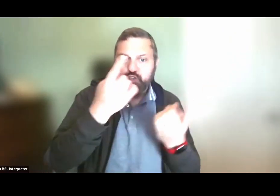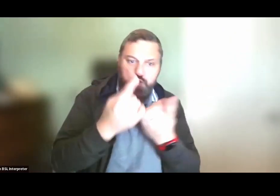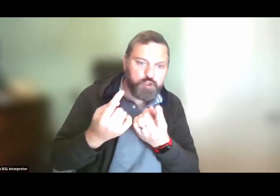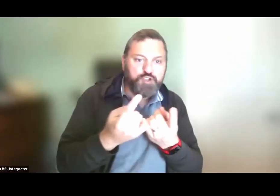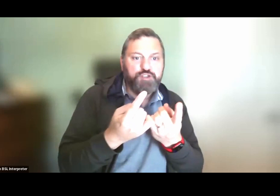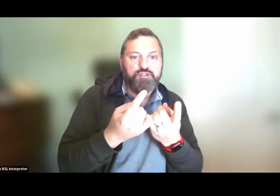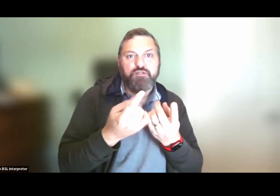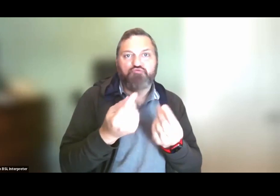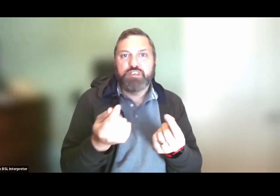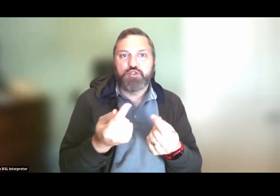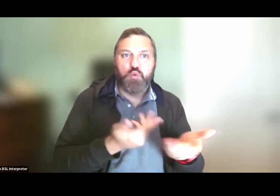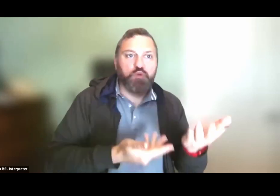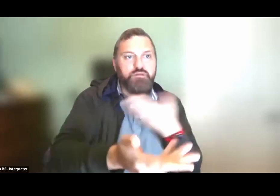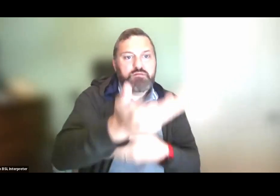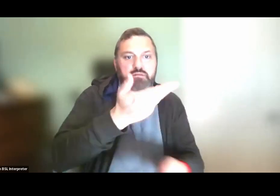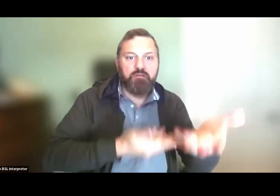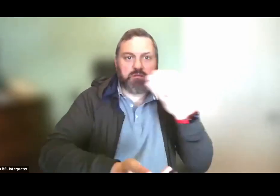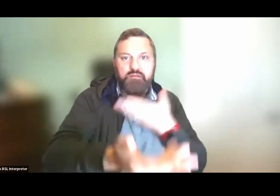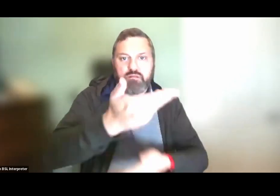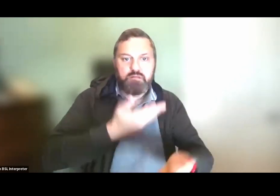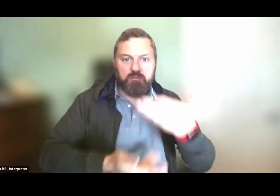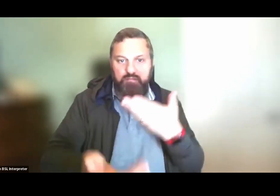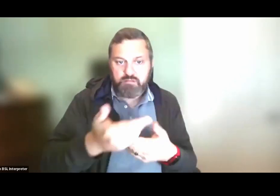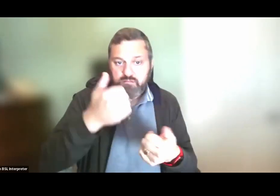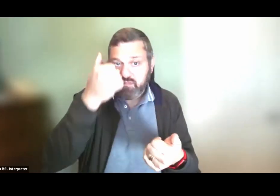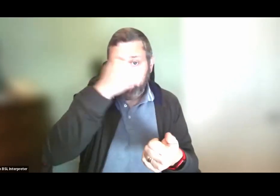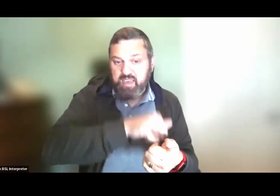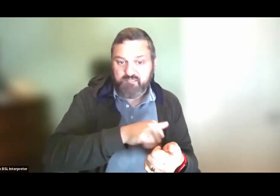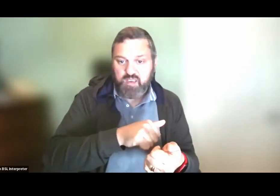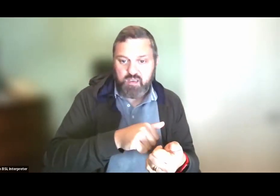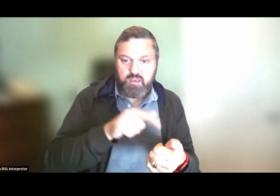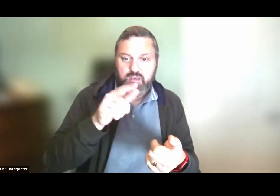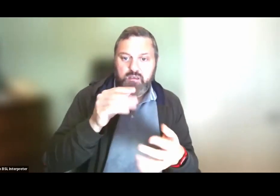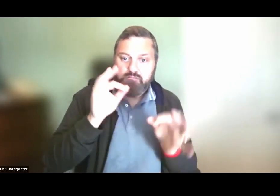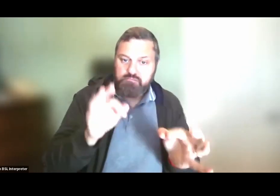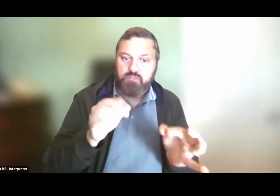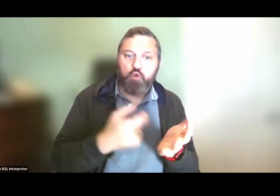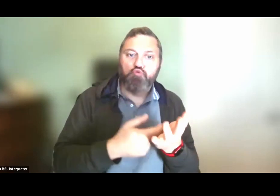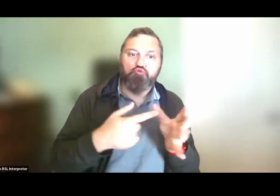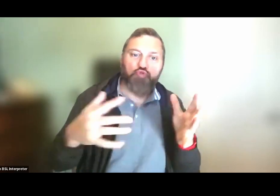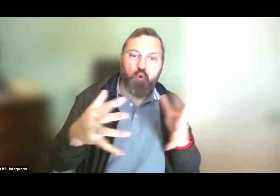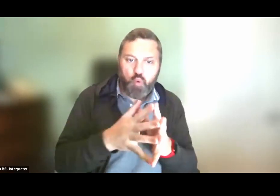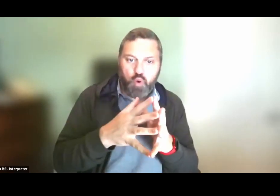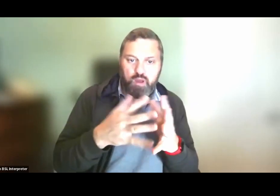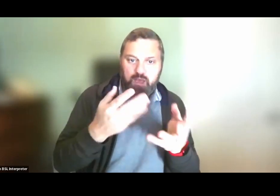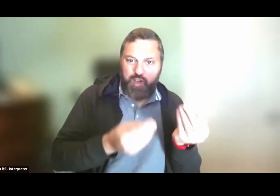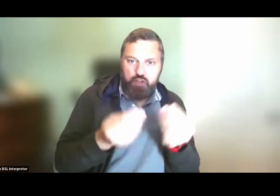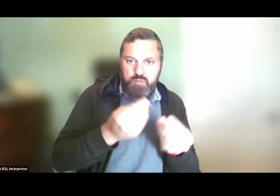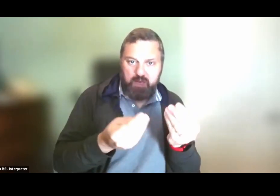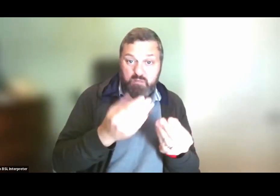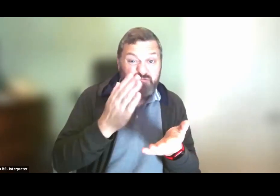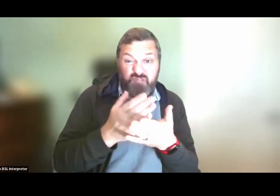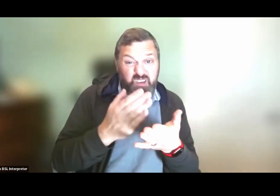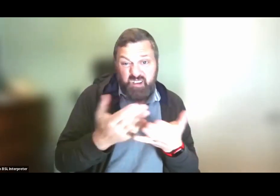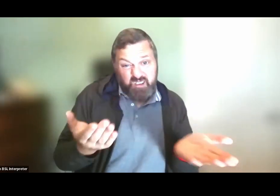in exchange. Very clever diagram, quite useful for a war economy, but deeply flawed, because it